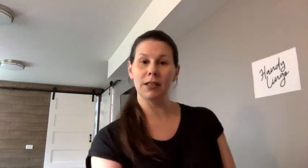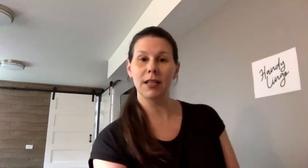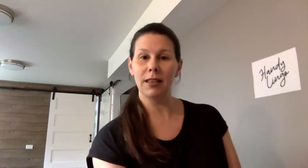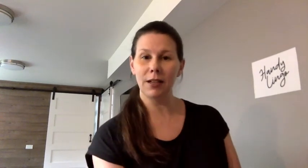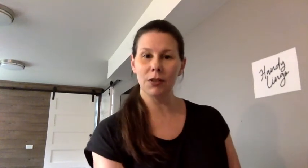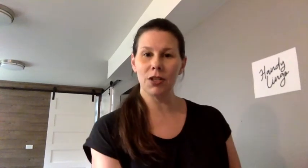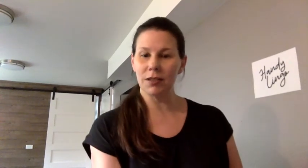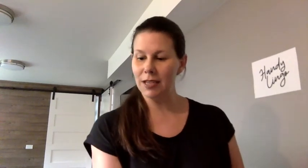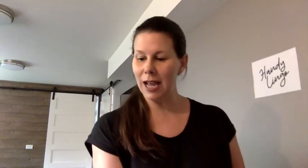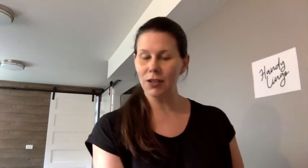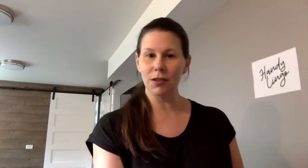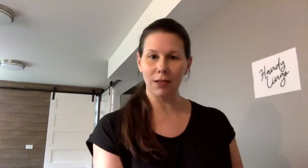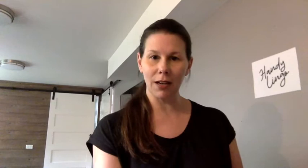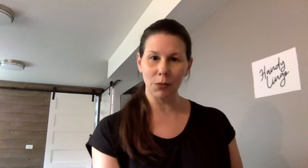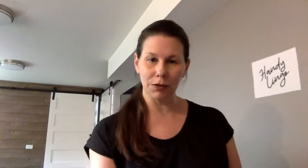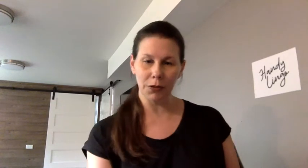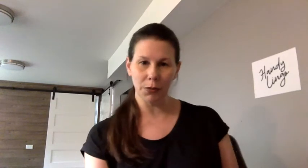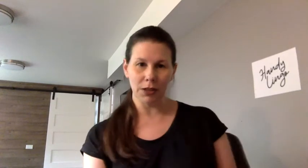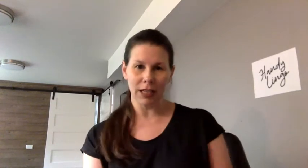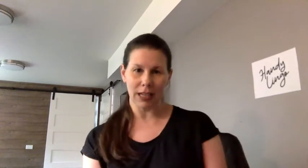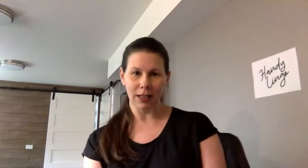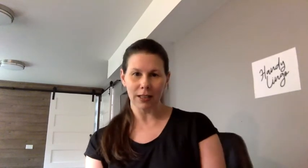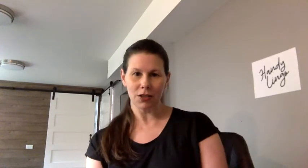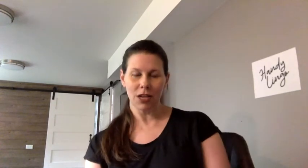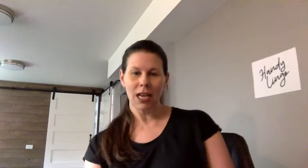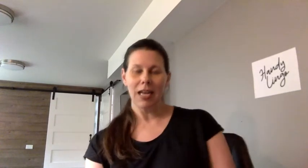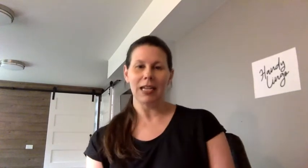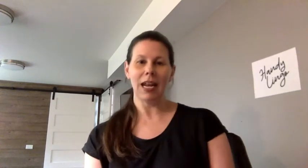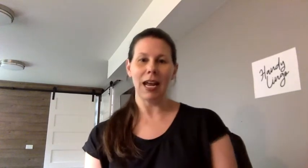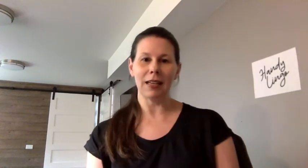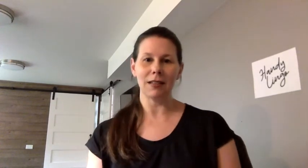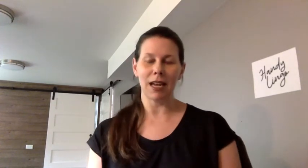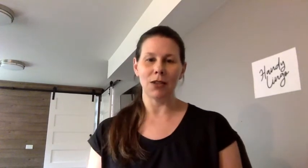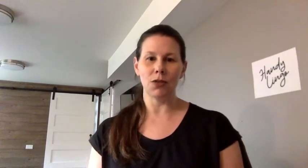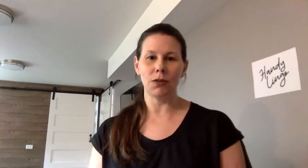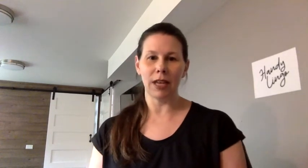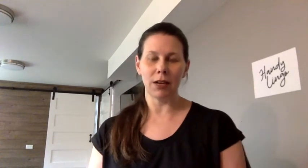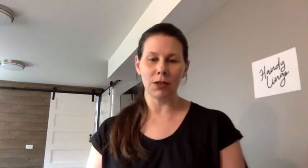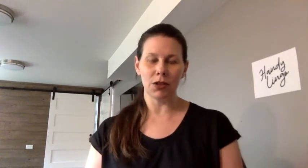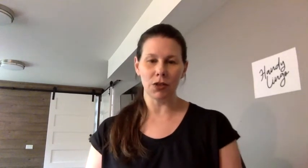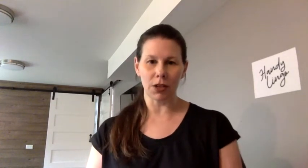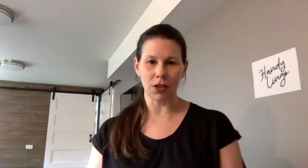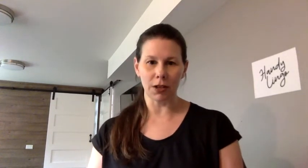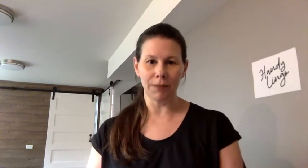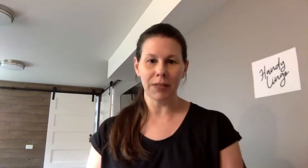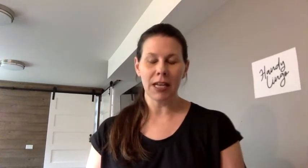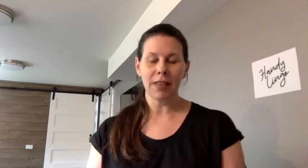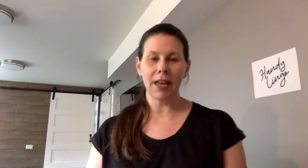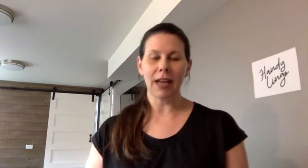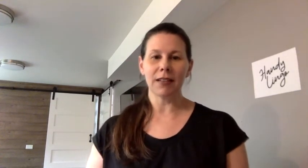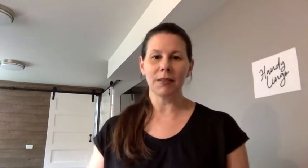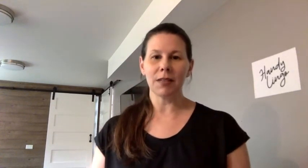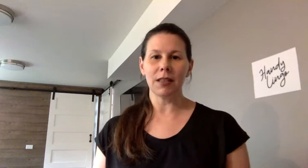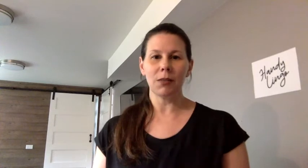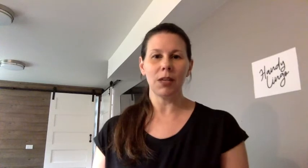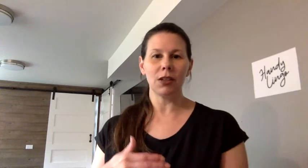Sign Language does not just sign word for word like English. It has a true language structure that is something that we can learn